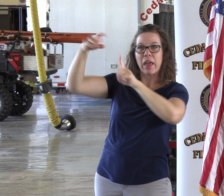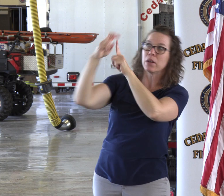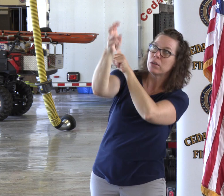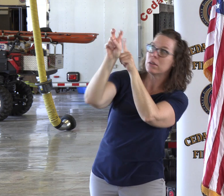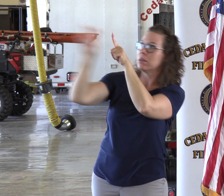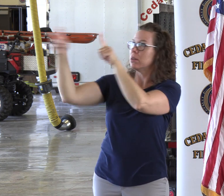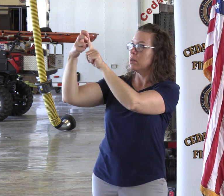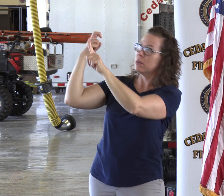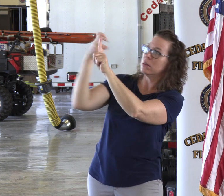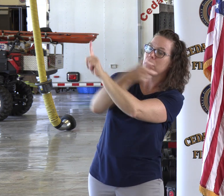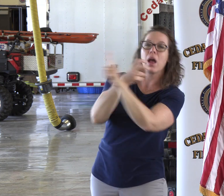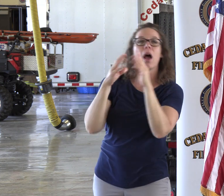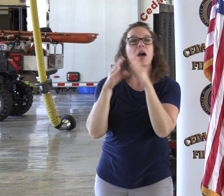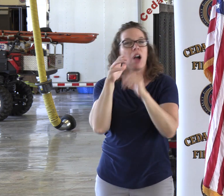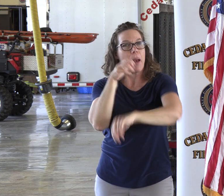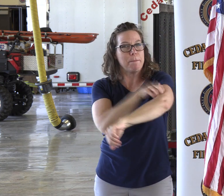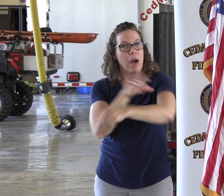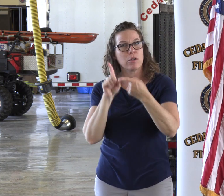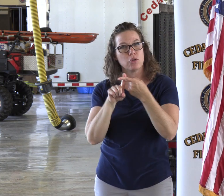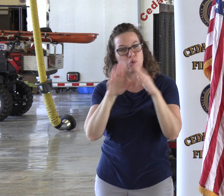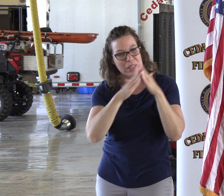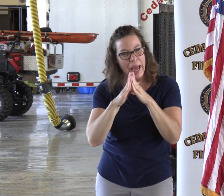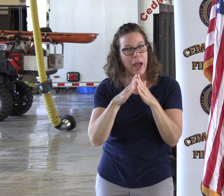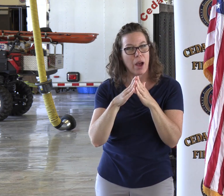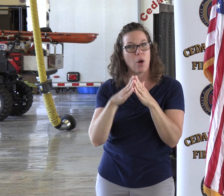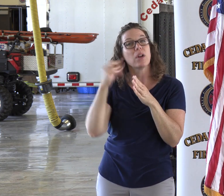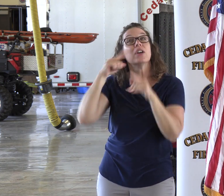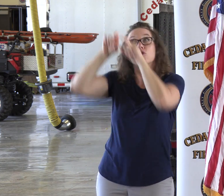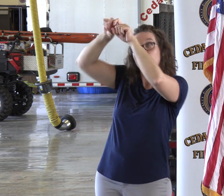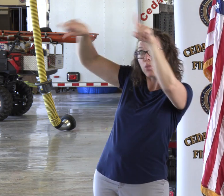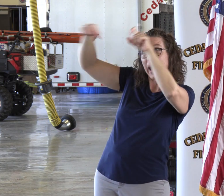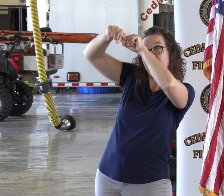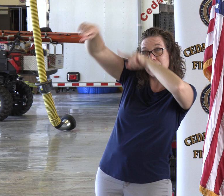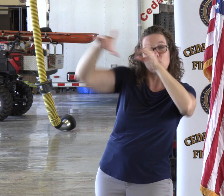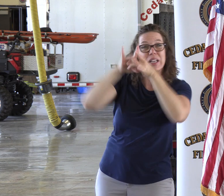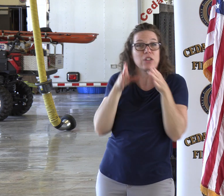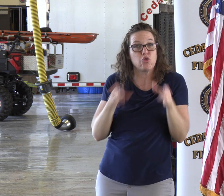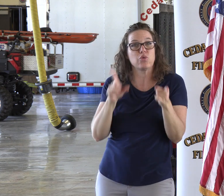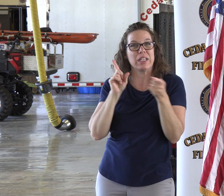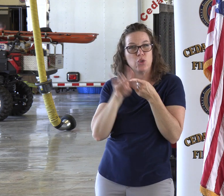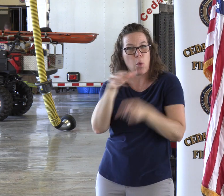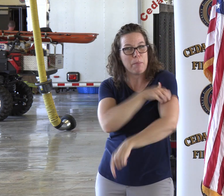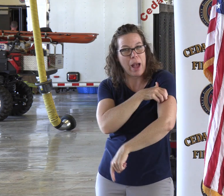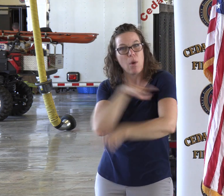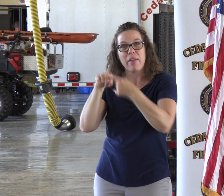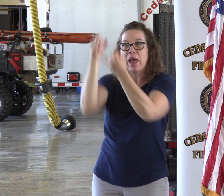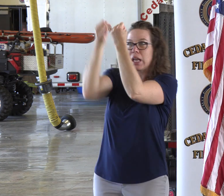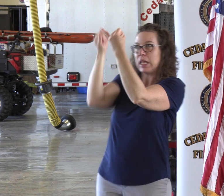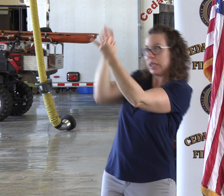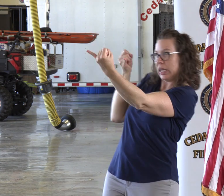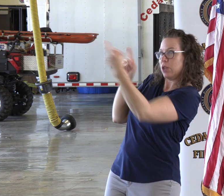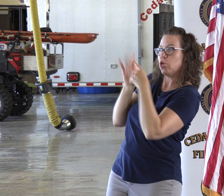neighborhoods. The branches are the lines connecting your streets to the power. The leaves are your homes and